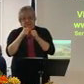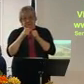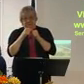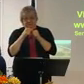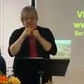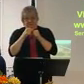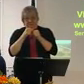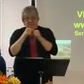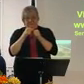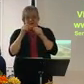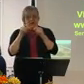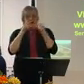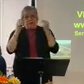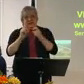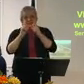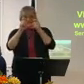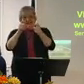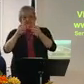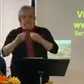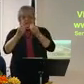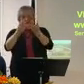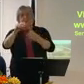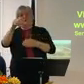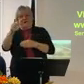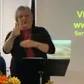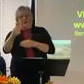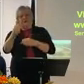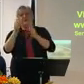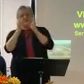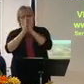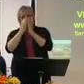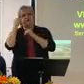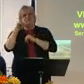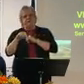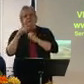the greatest gift we can give to others is to pray for them. Amen. Amen.